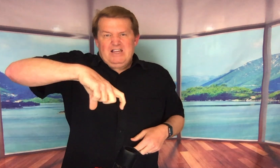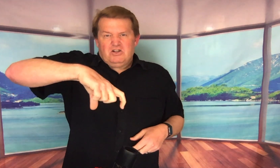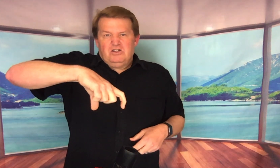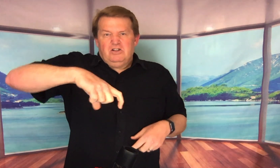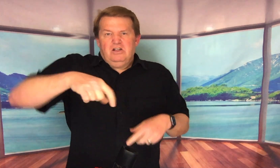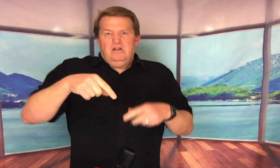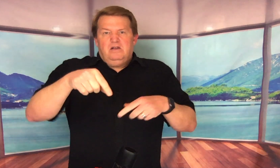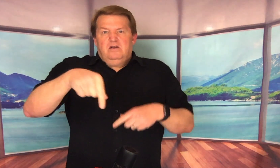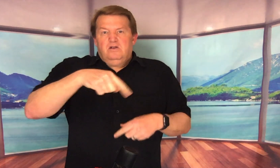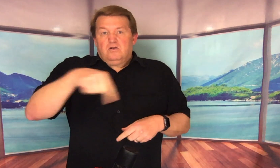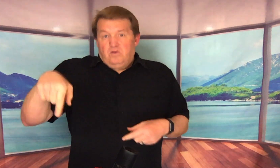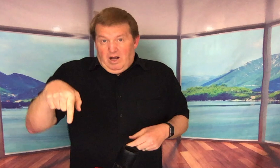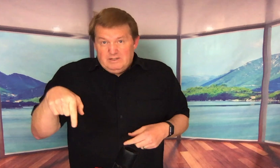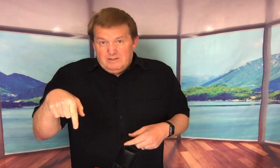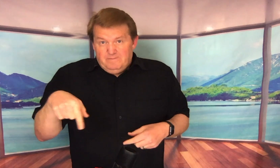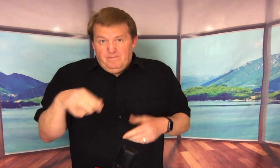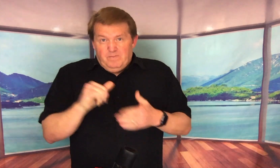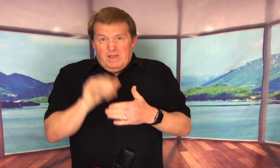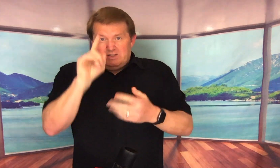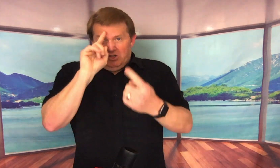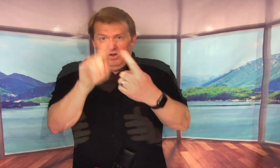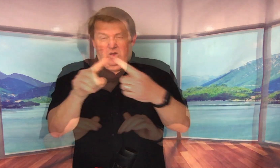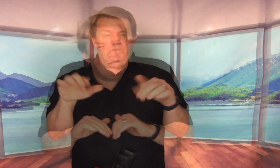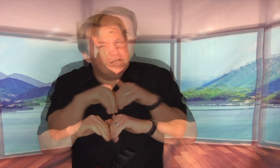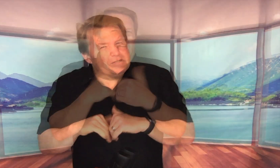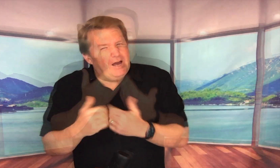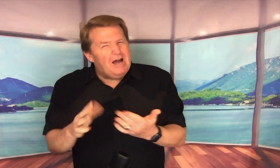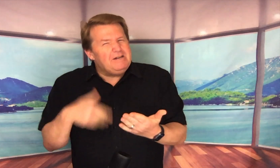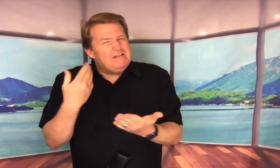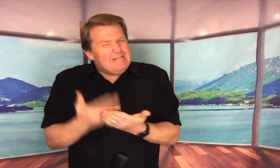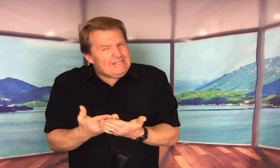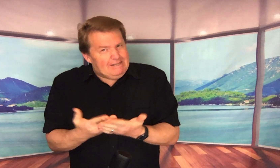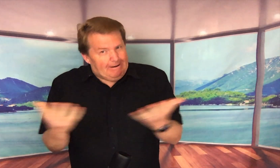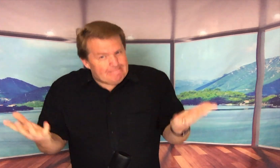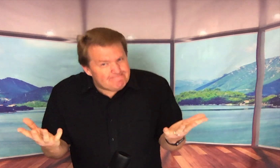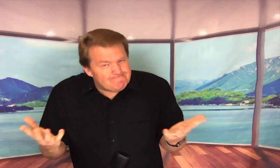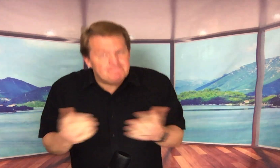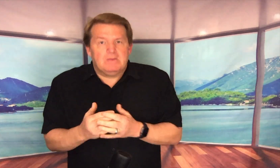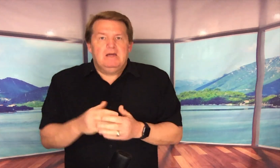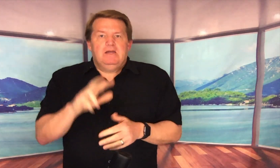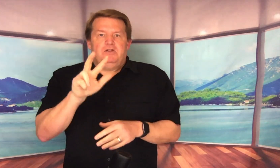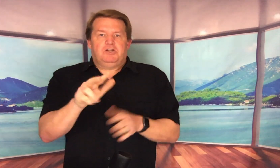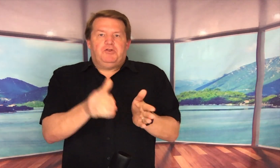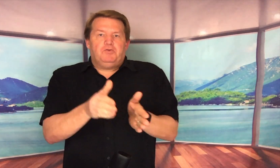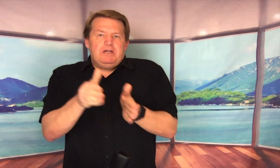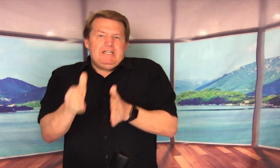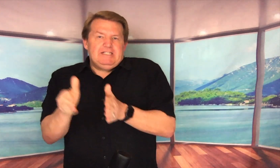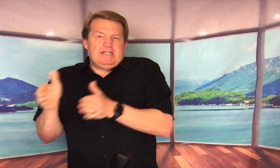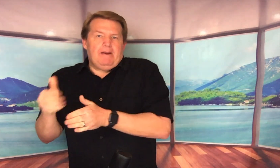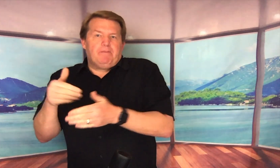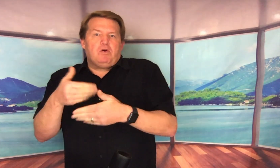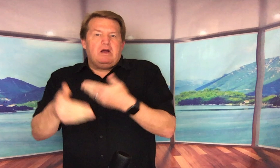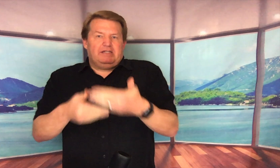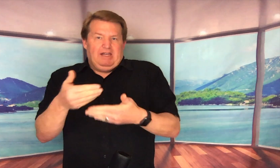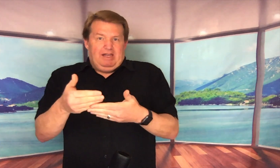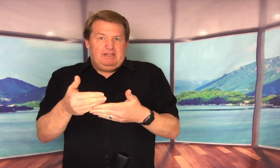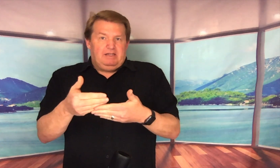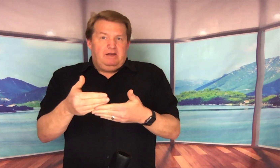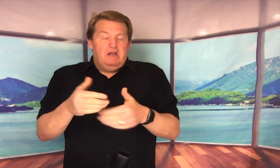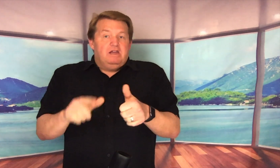anchored cross. That's your goal. So how do you get there? There's a 3-step process. The